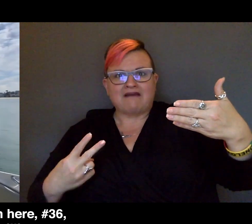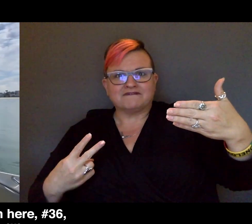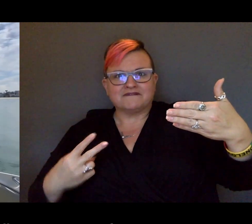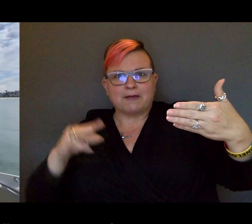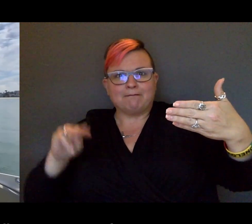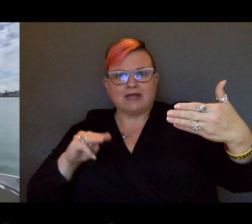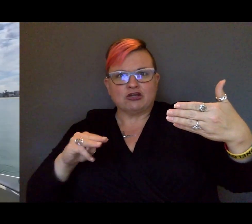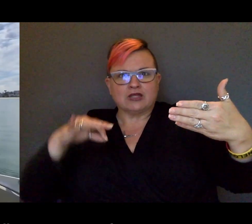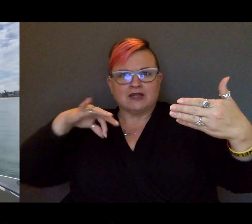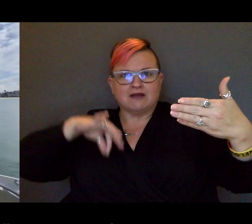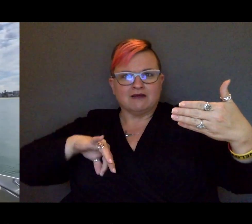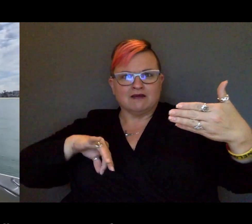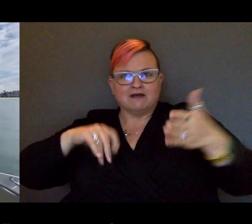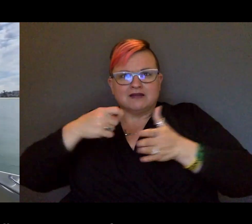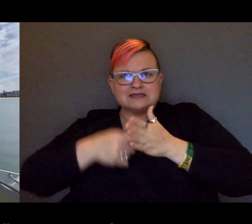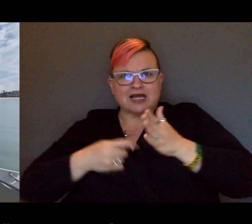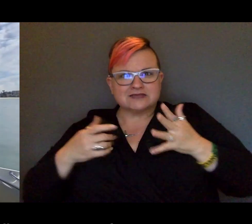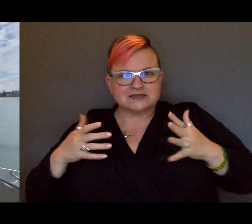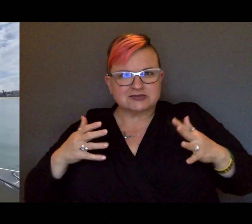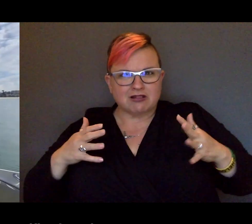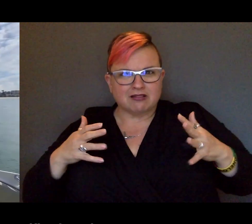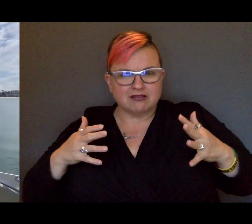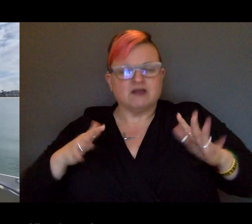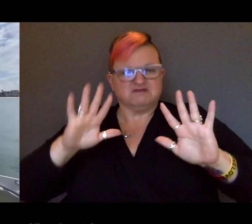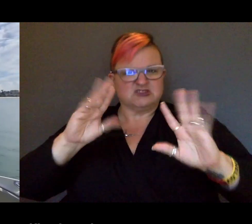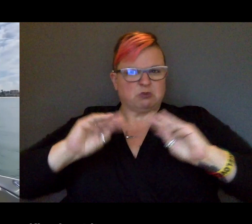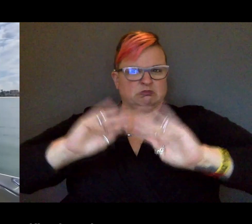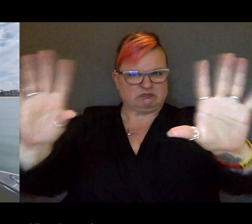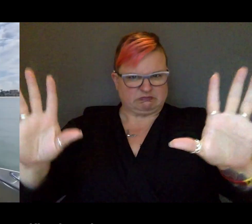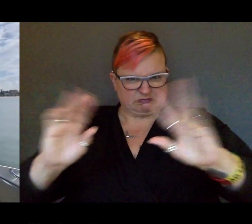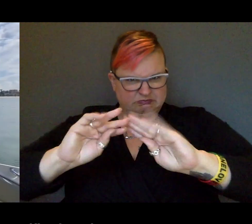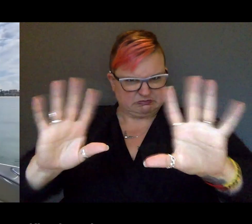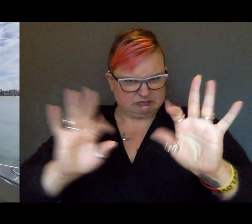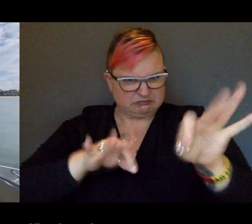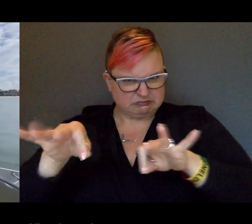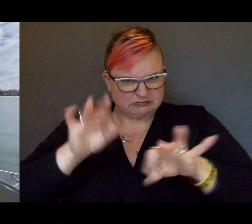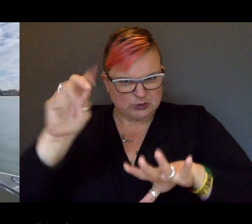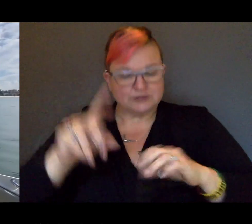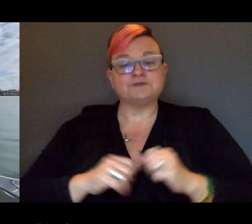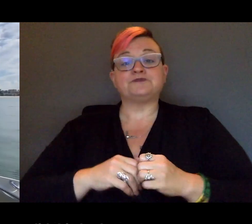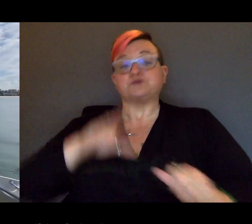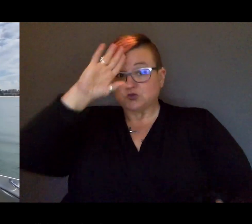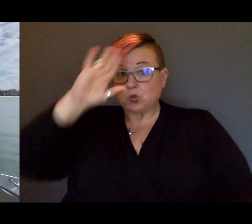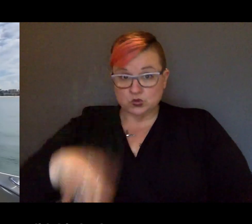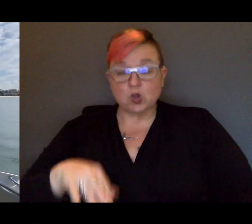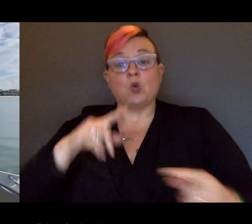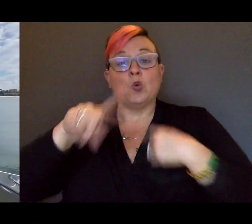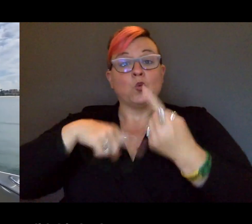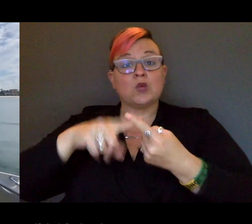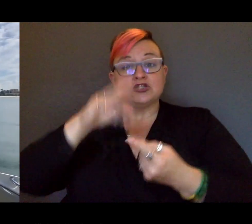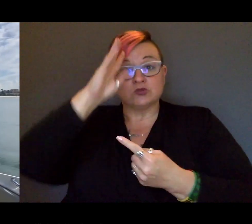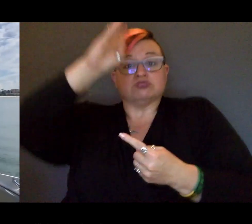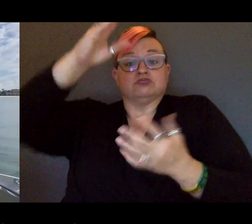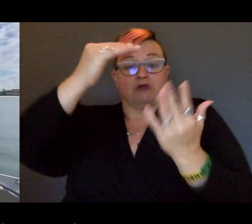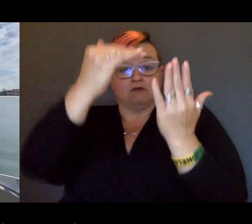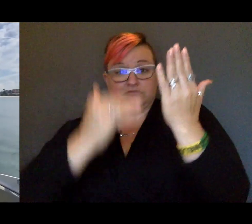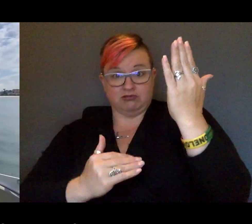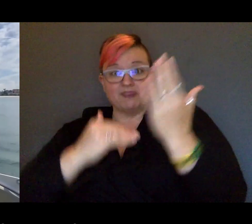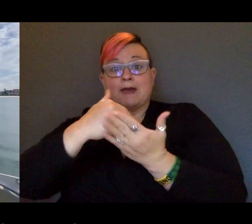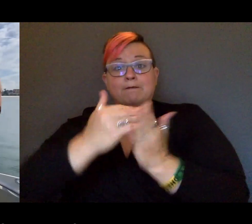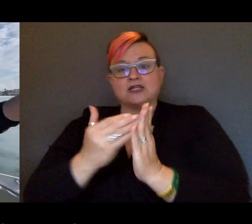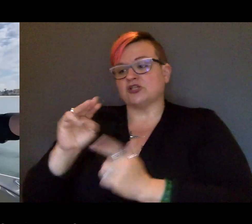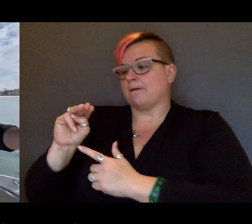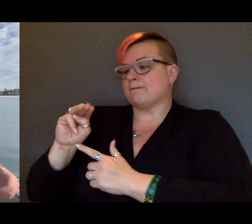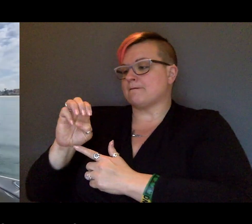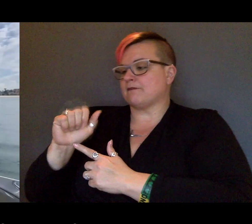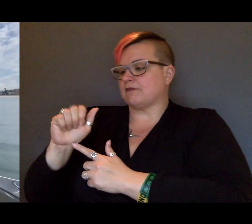million. And just so nobody calls me out on my facts, let me be more specific about it. We know that when you did this budget,